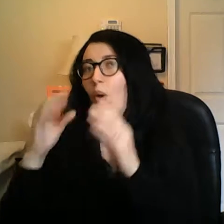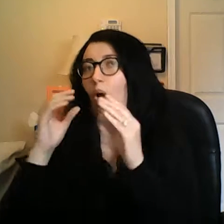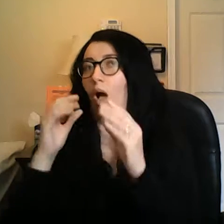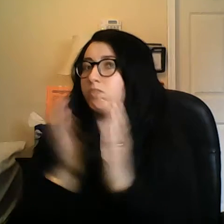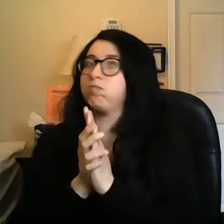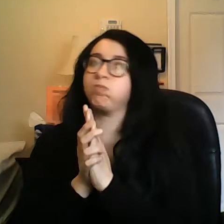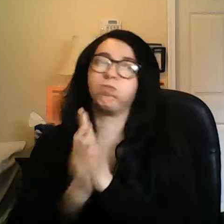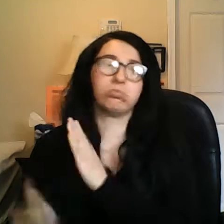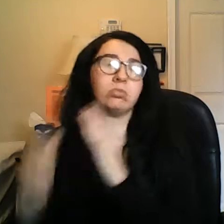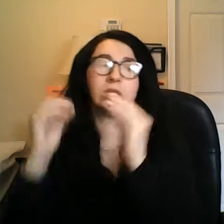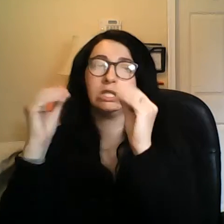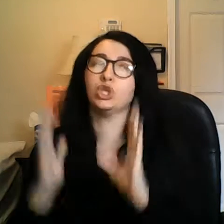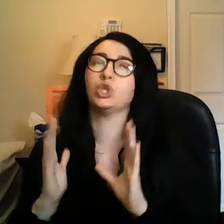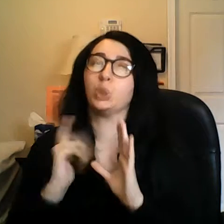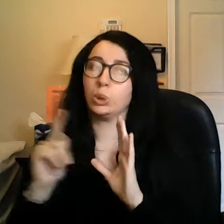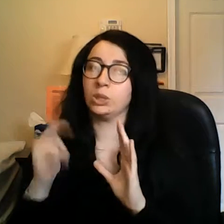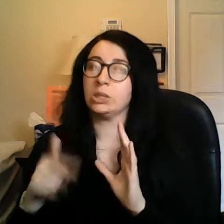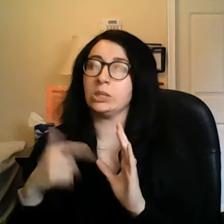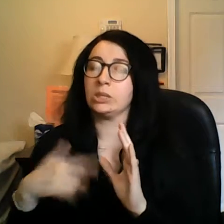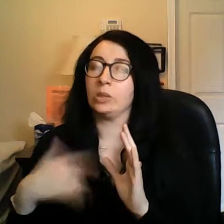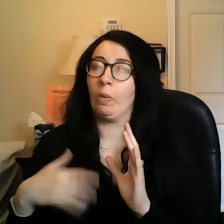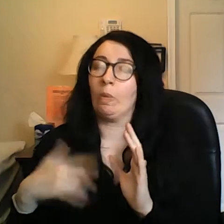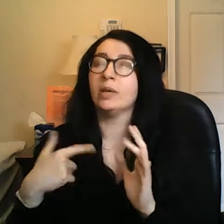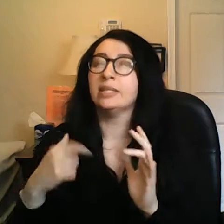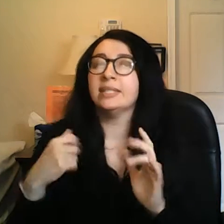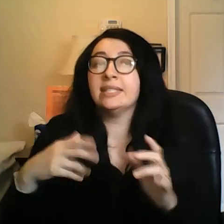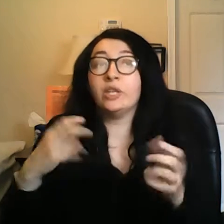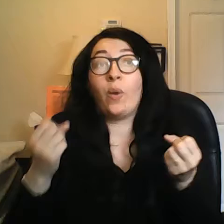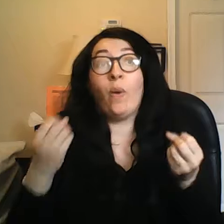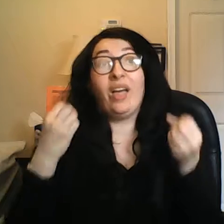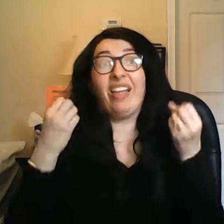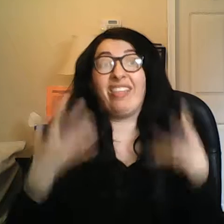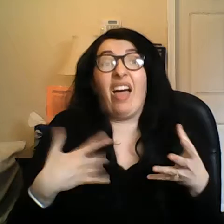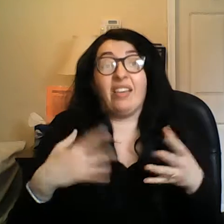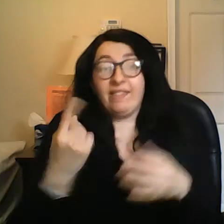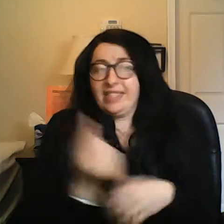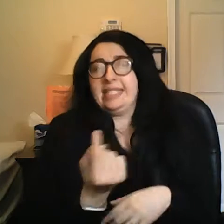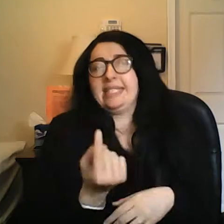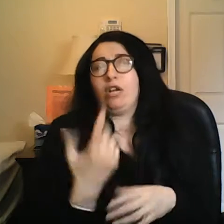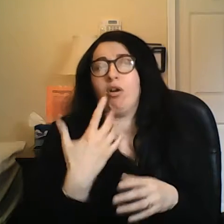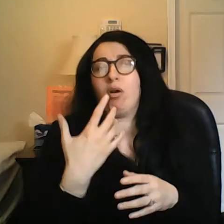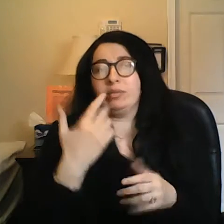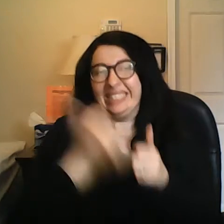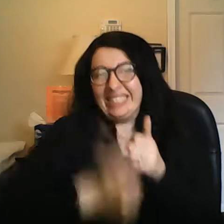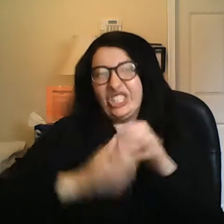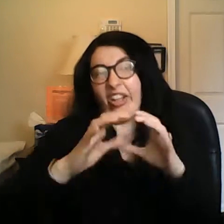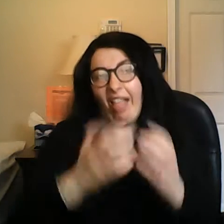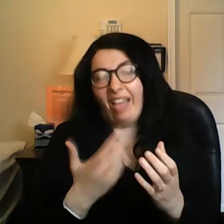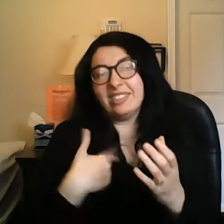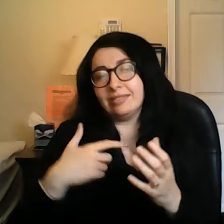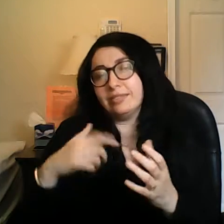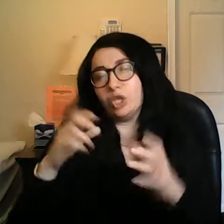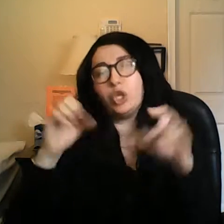So a lot of the single classes, the ones you take in your community college or at ateliers, you can just pay